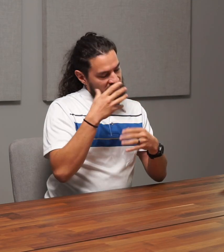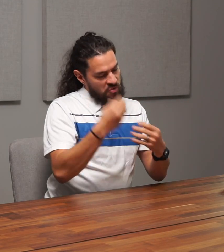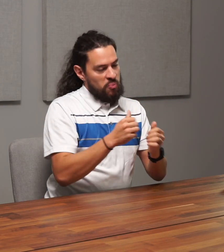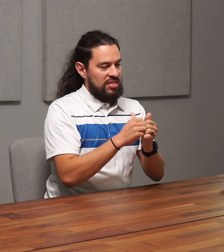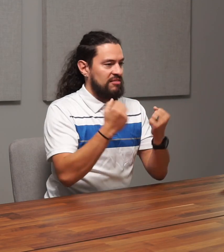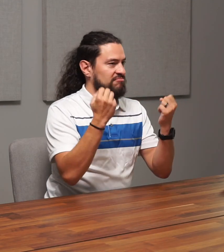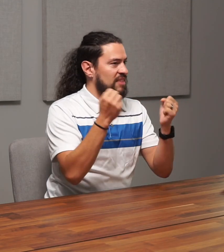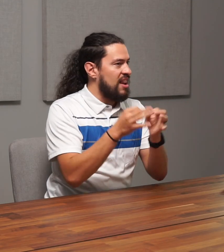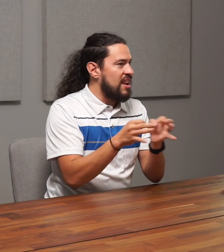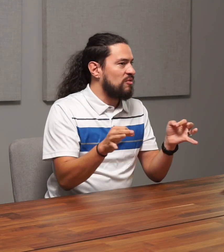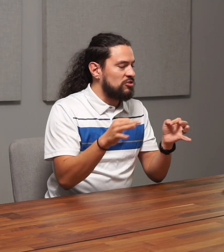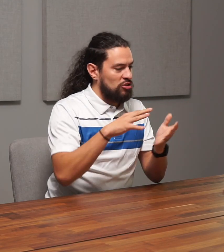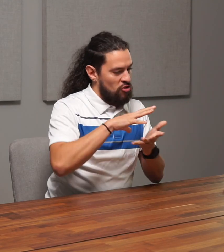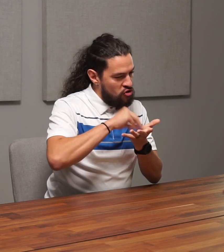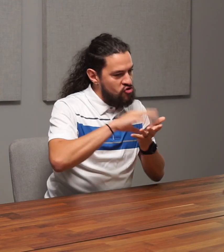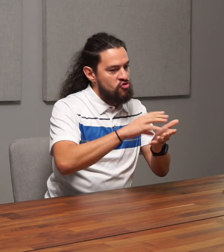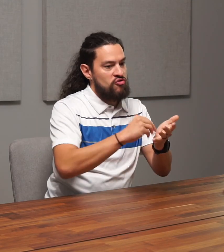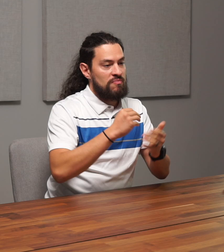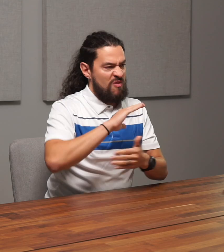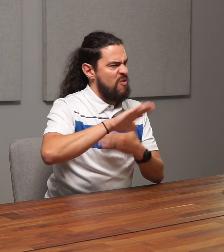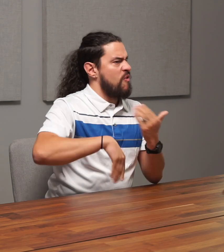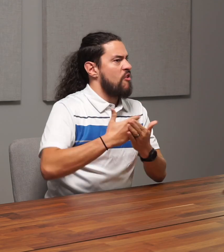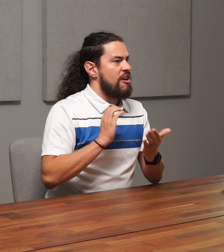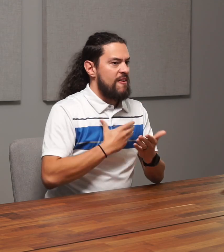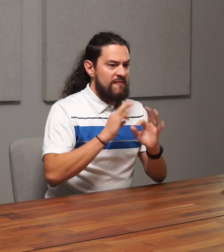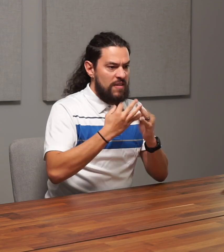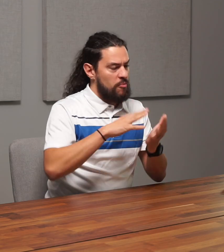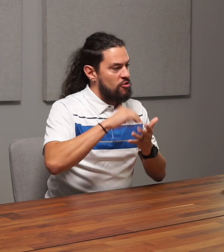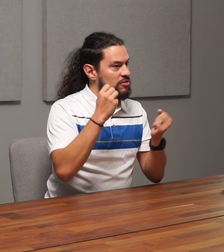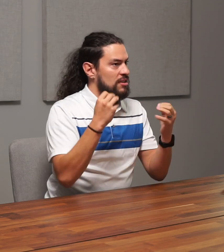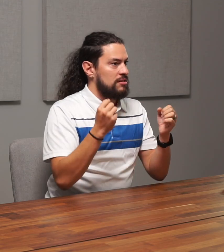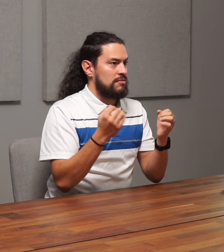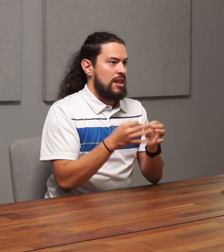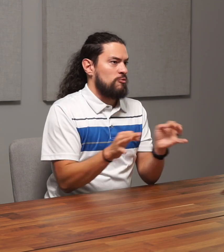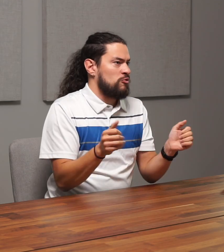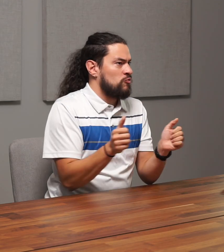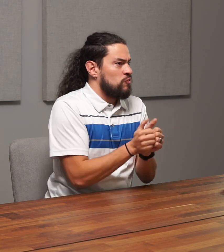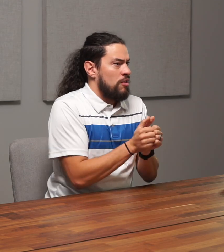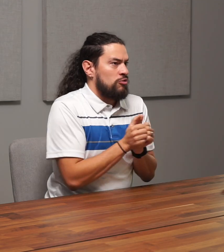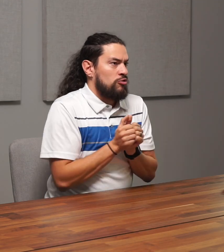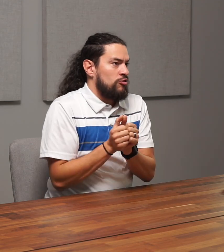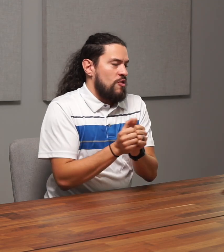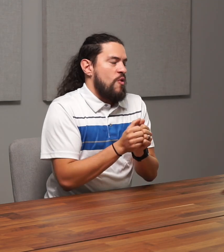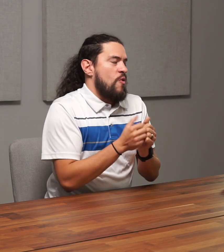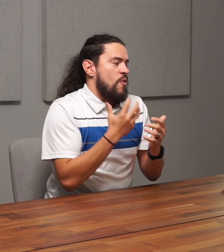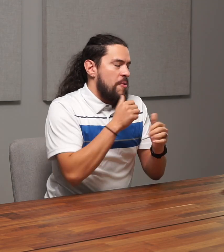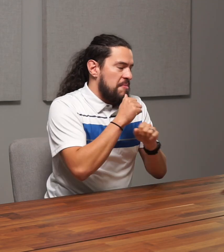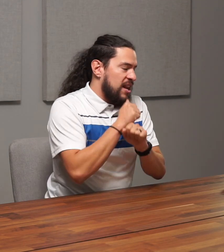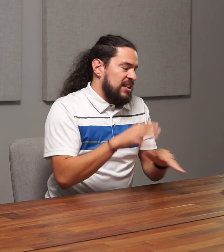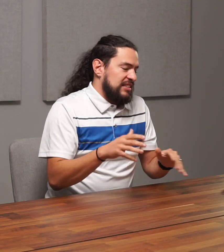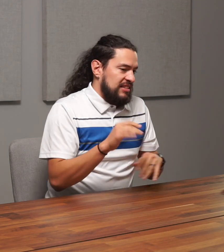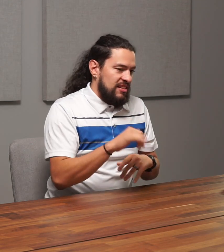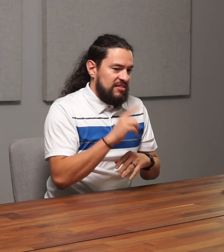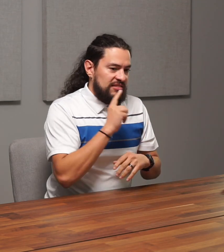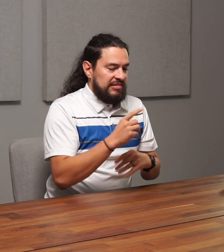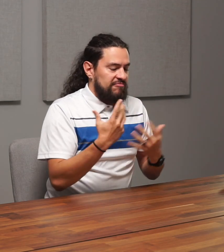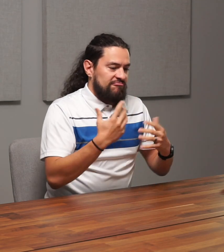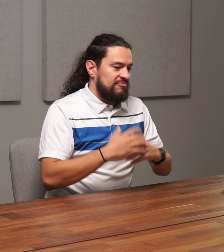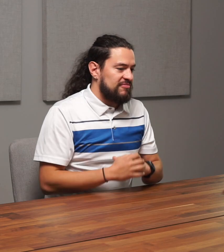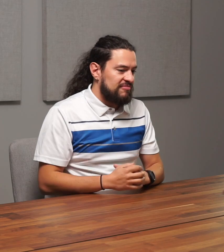for us and our family and what we decided together as a family was that sign language was the best thing for us to learn together and